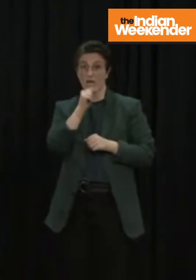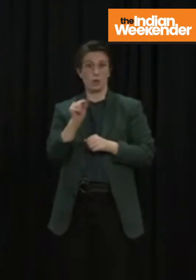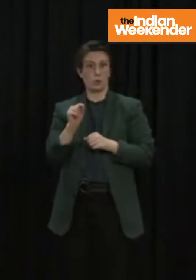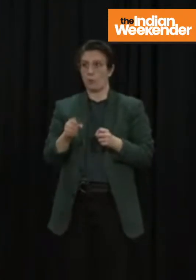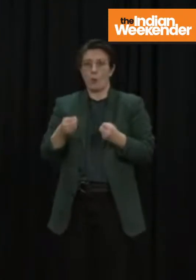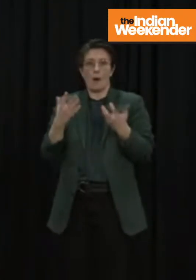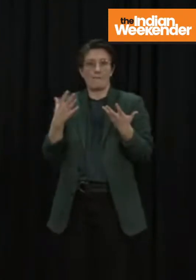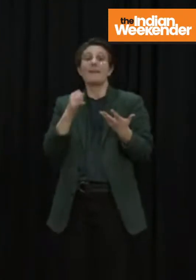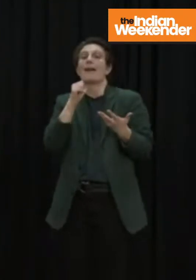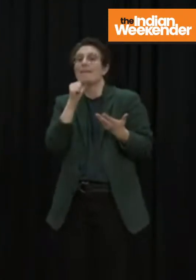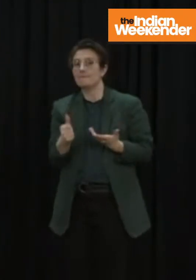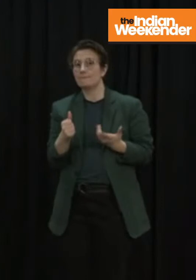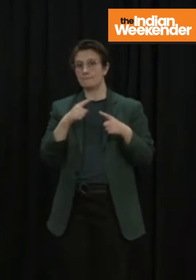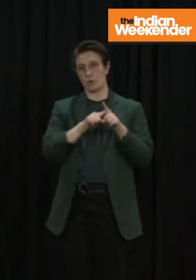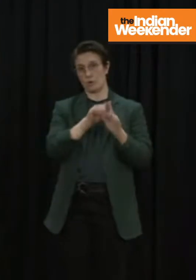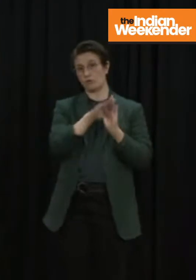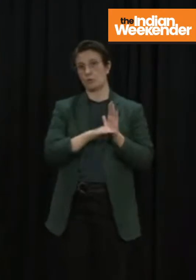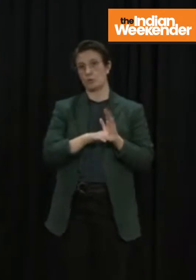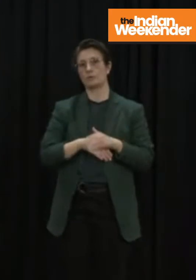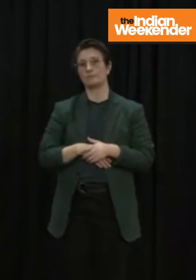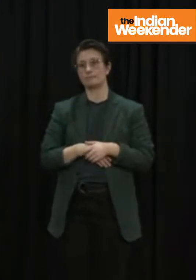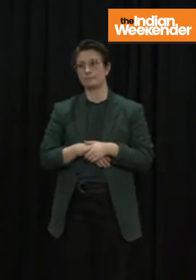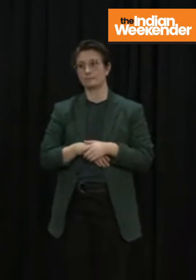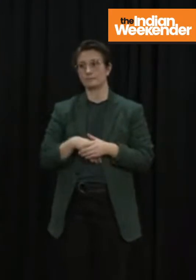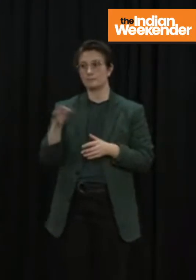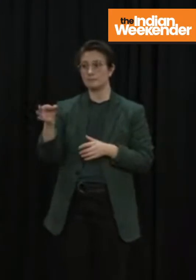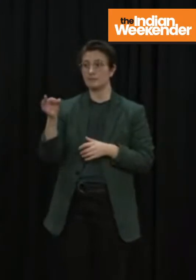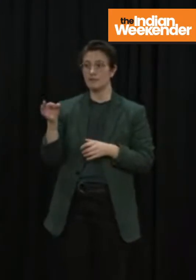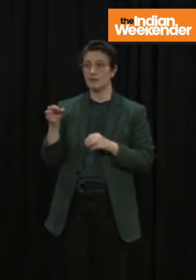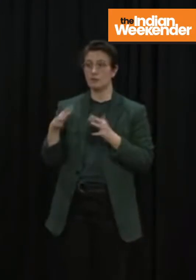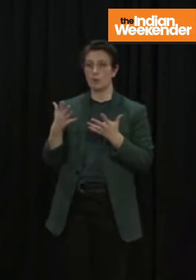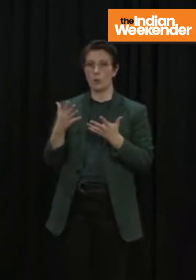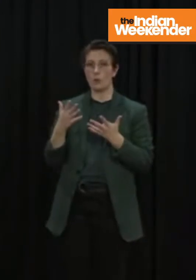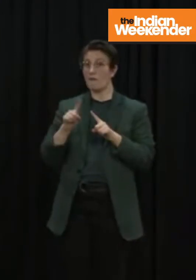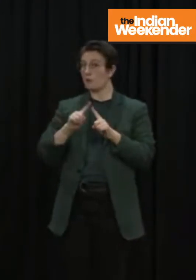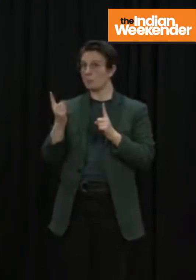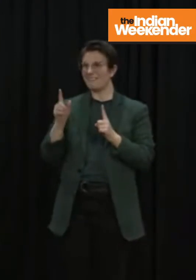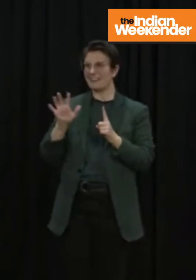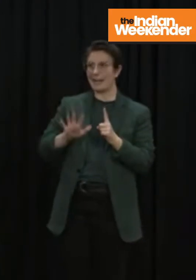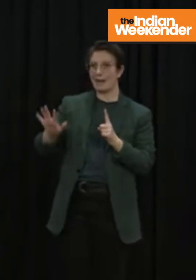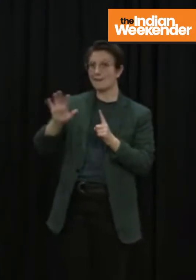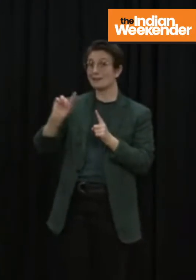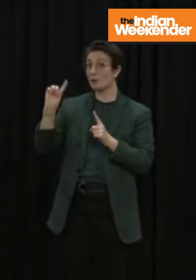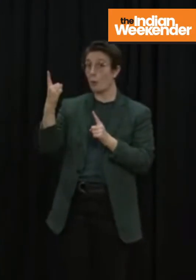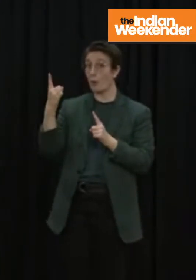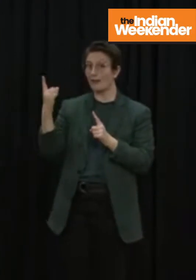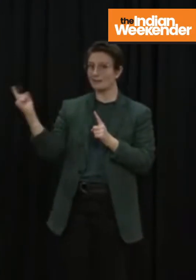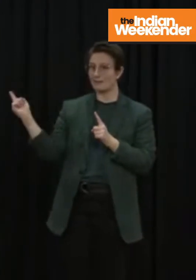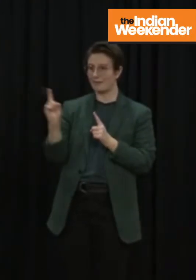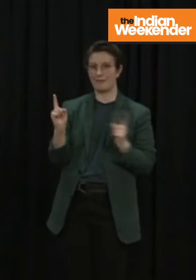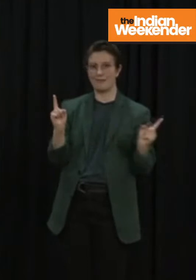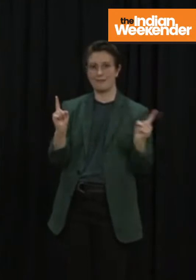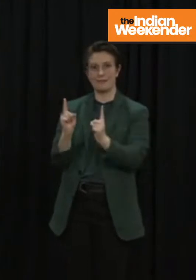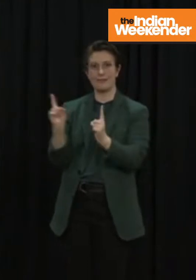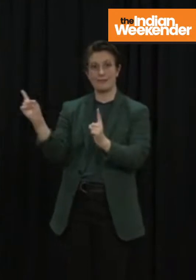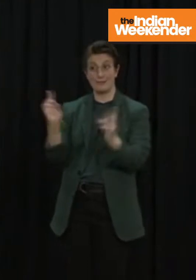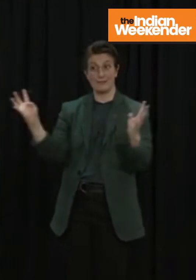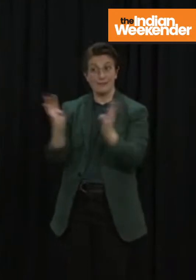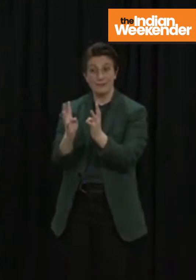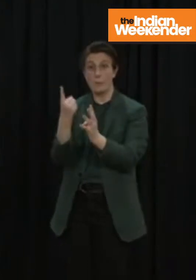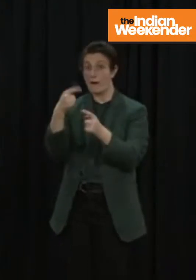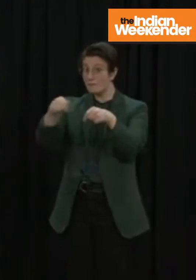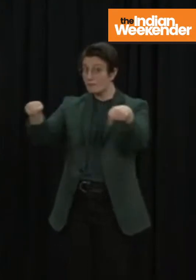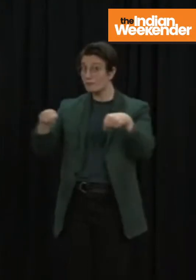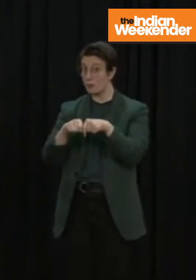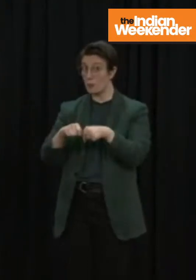been put out. Is fine. I'll take that one away because you've given a particularly specific example there. I'll take it away